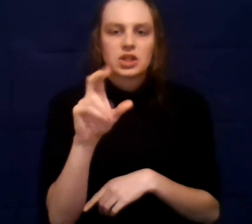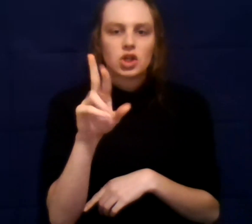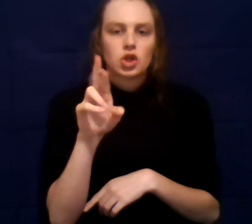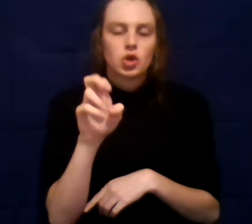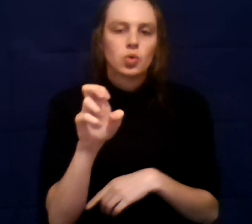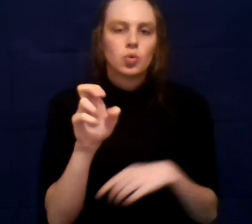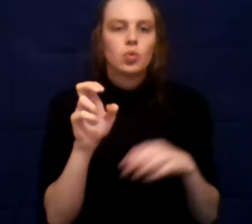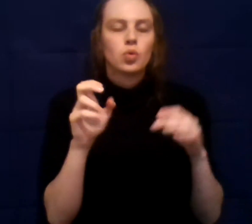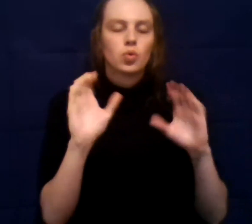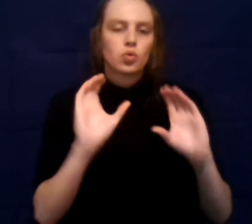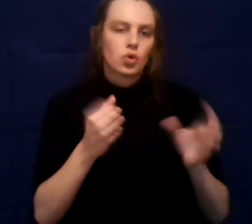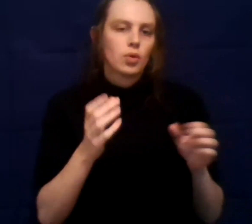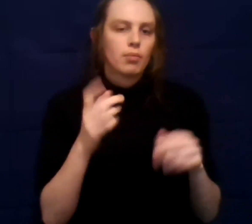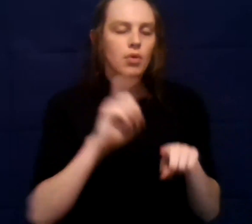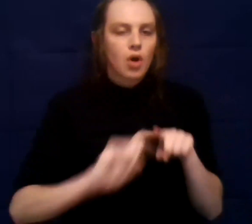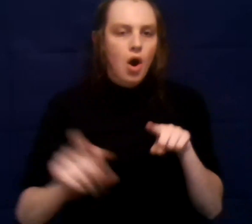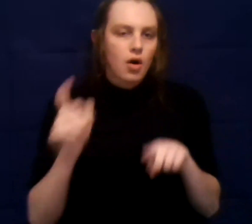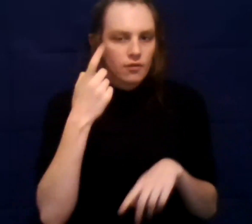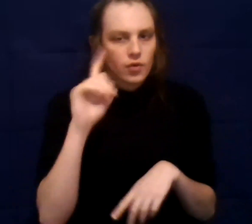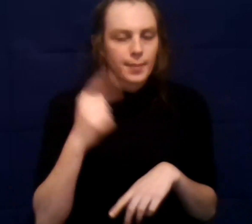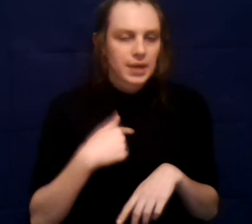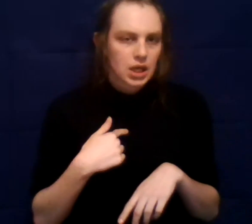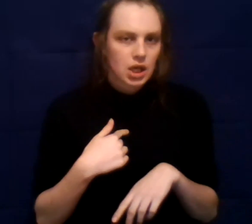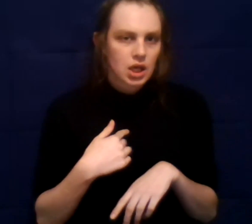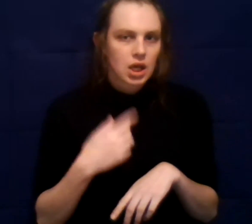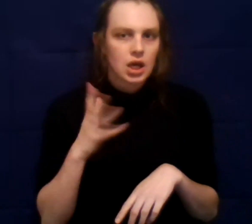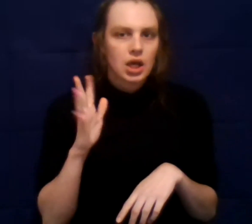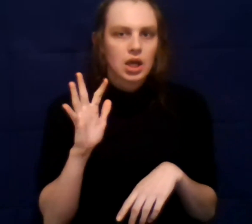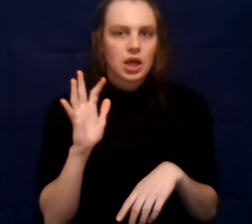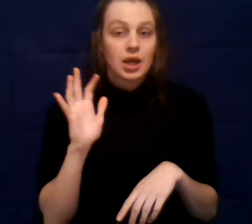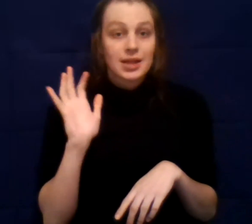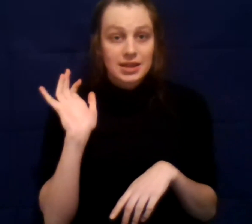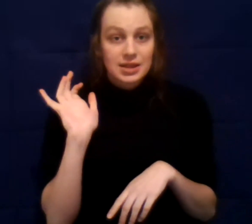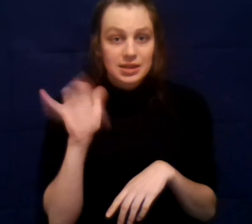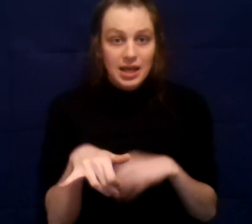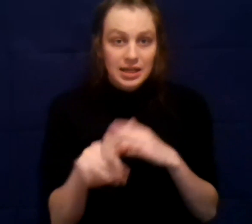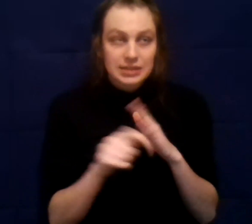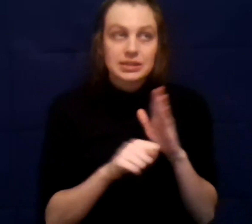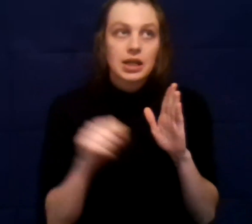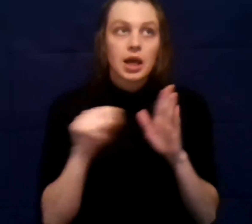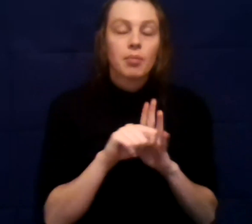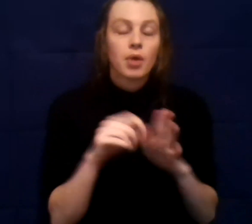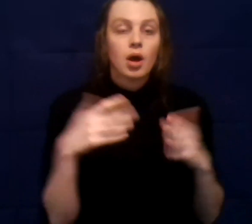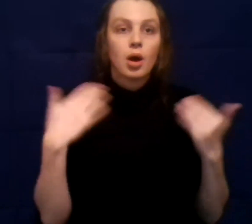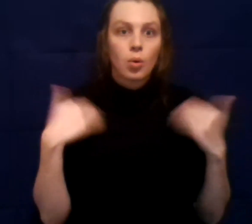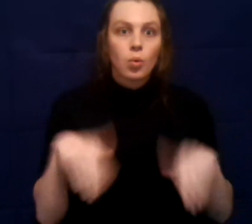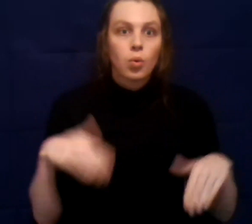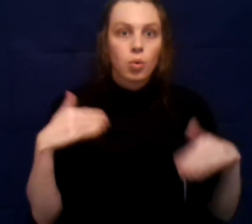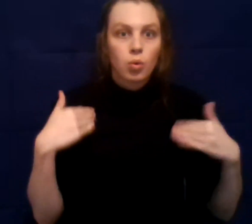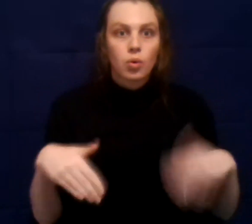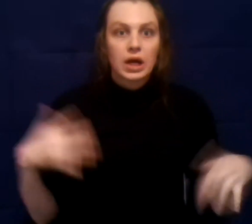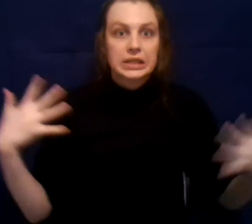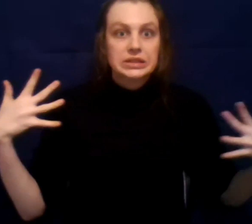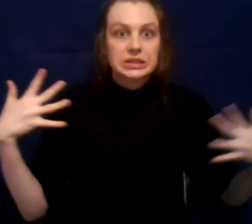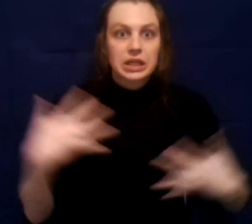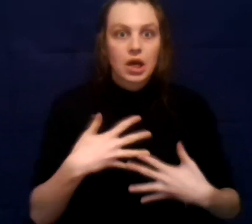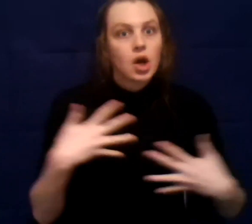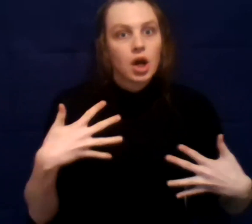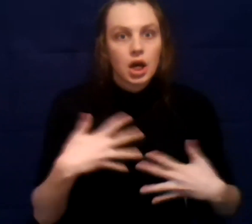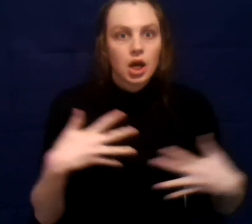That was the scariest time I've had so far in my